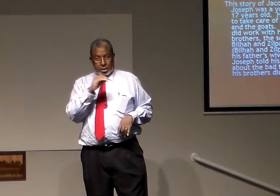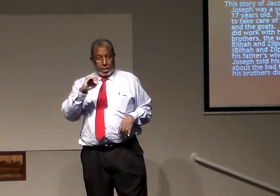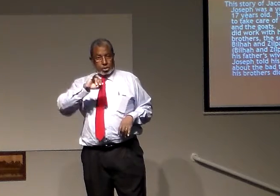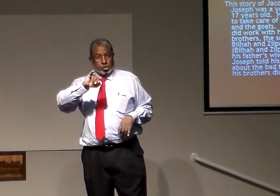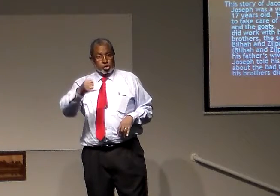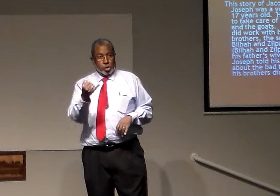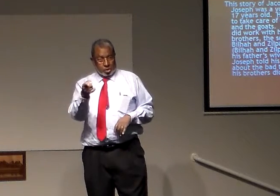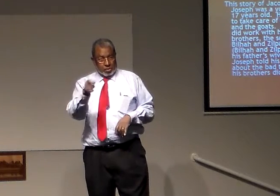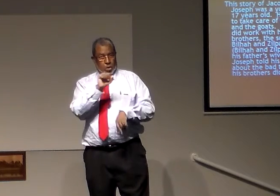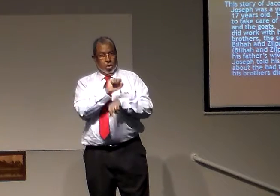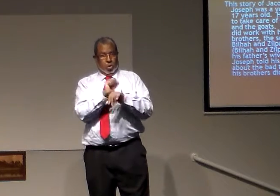brothers,